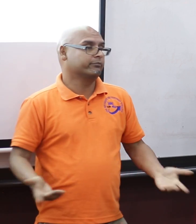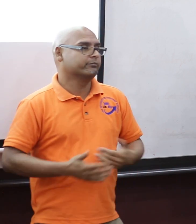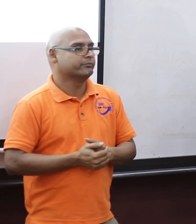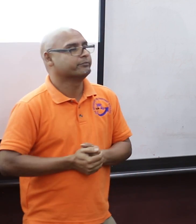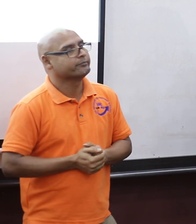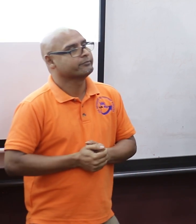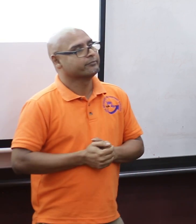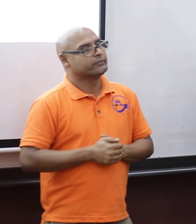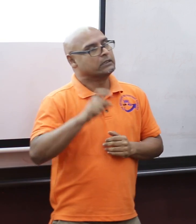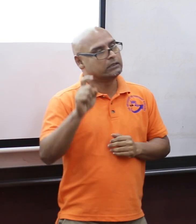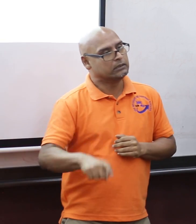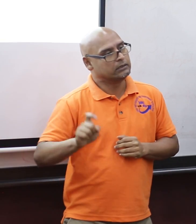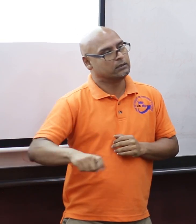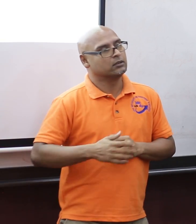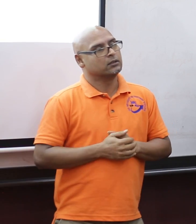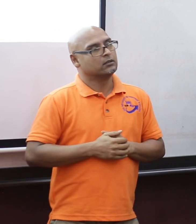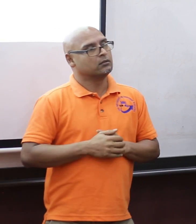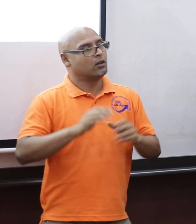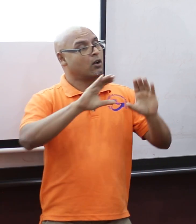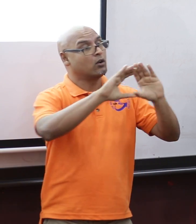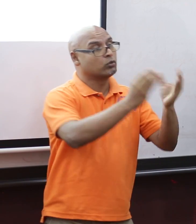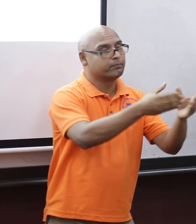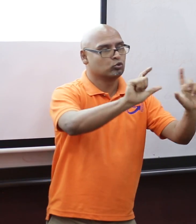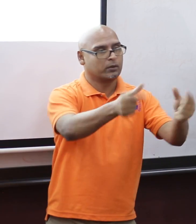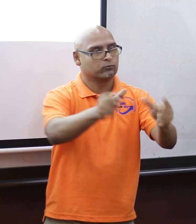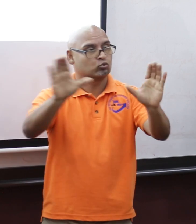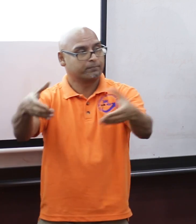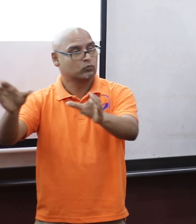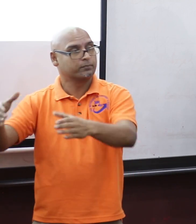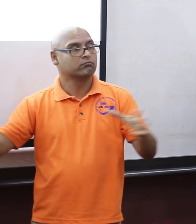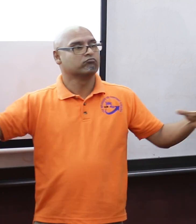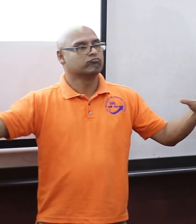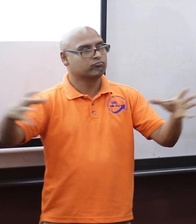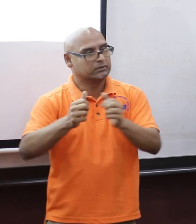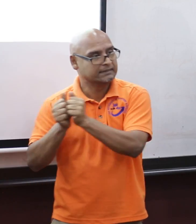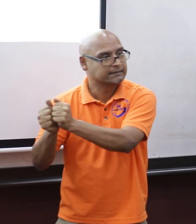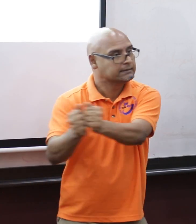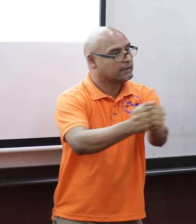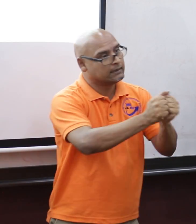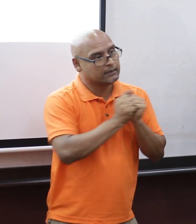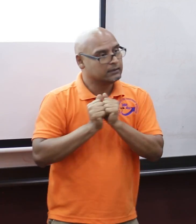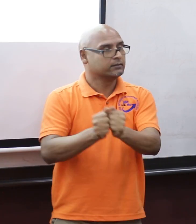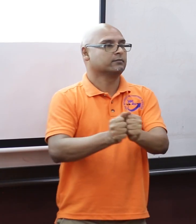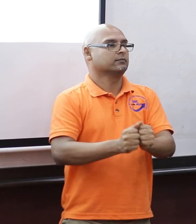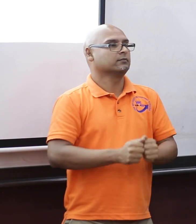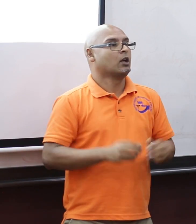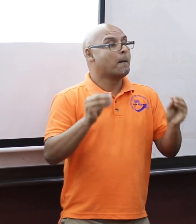come together as one. So I say, together, everyone achieves more. Thank